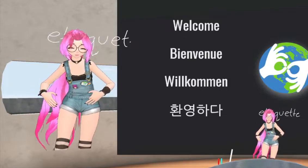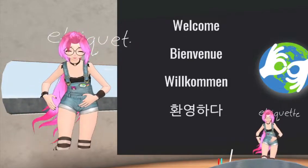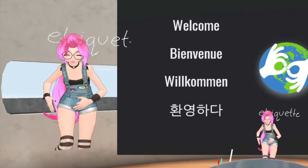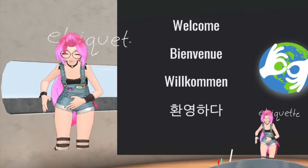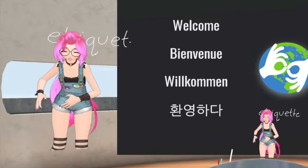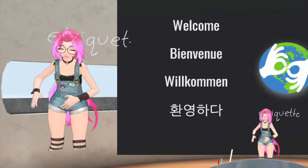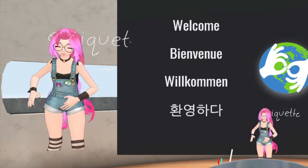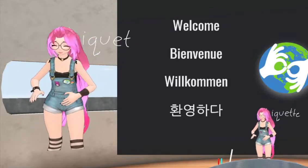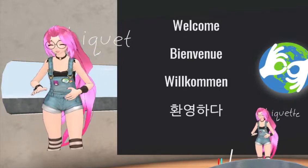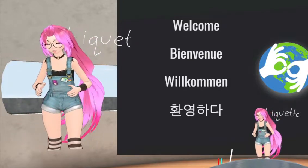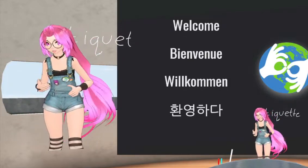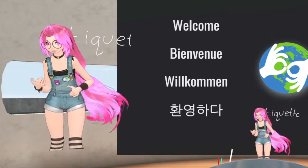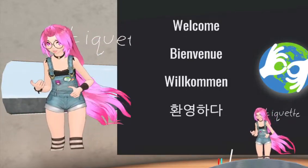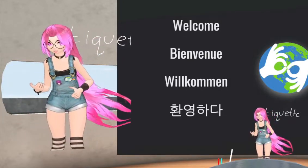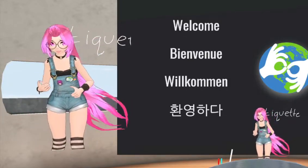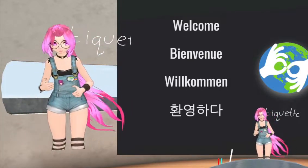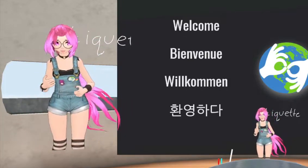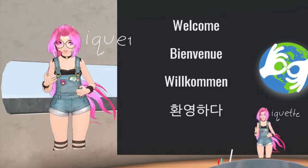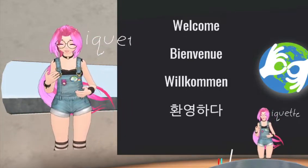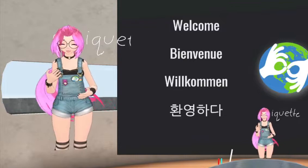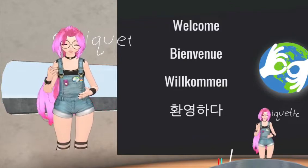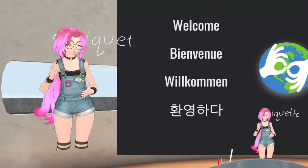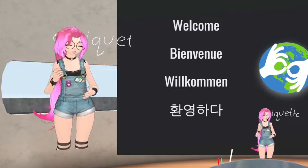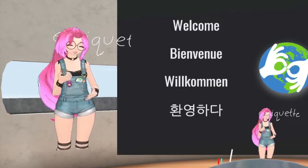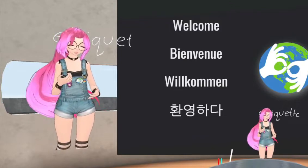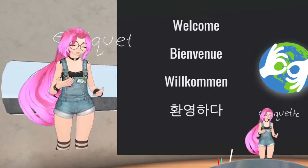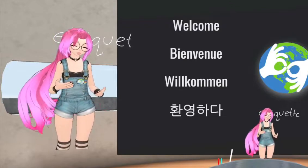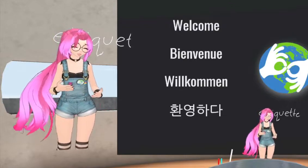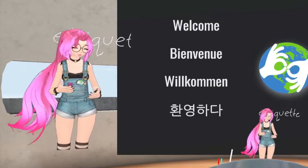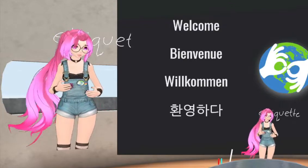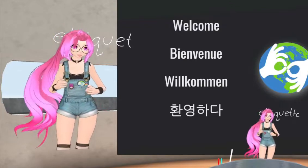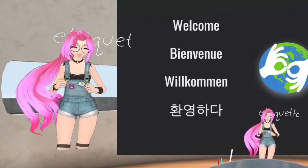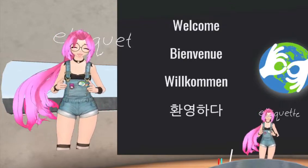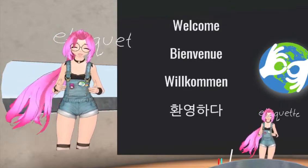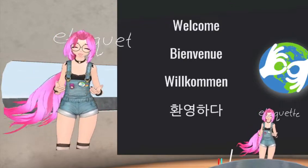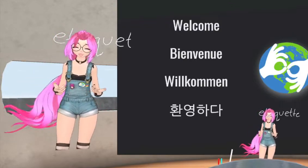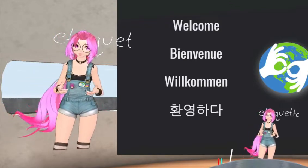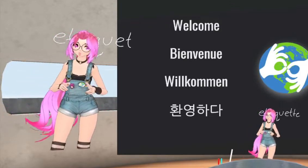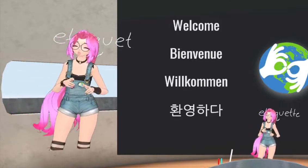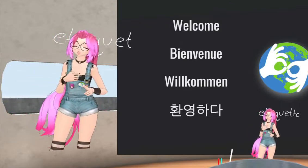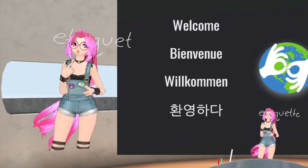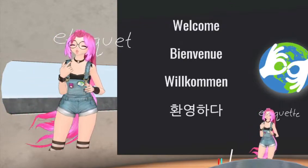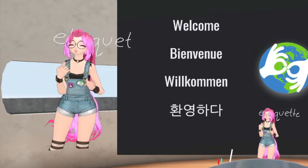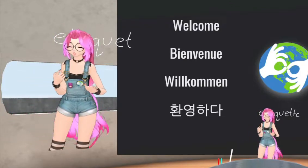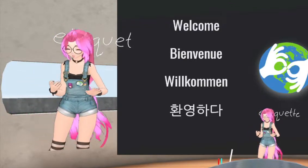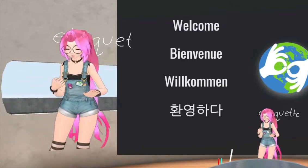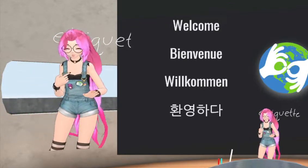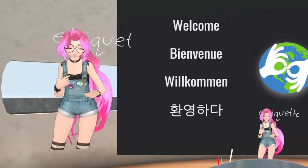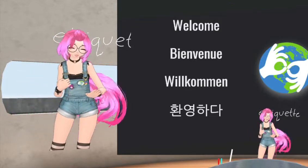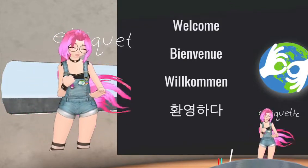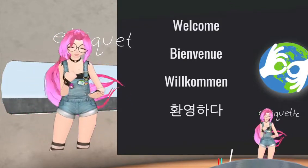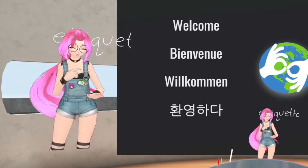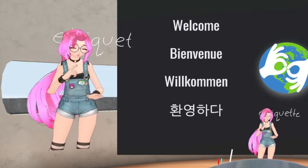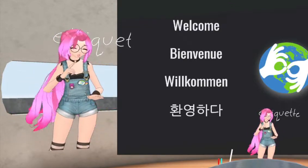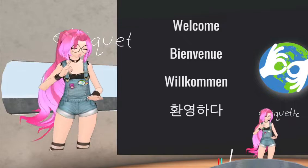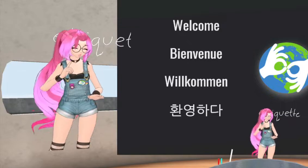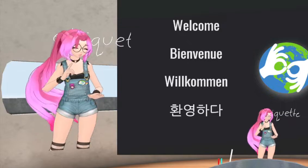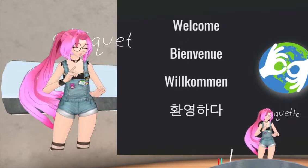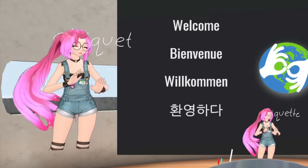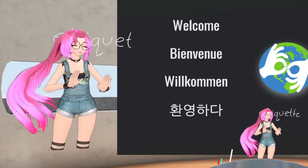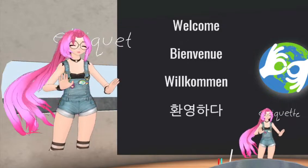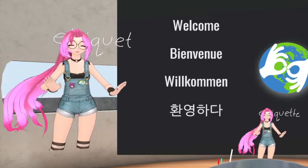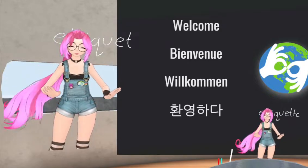acceptable. And it's actually just a part of deaf culture, which a lot of people don't know about. So great. First suggestion. Is there any other